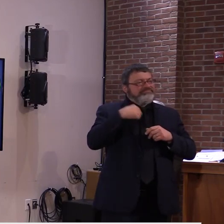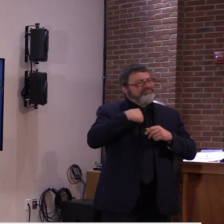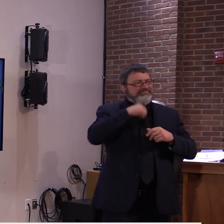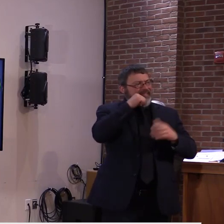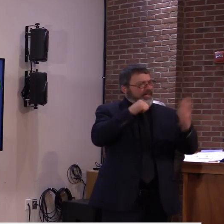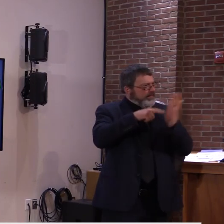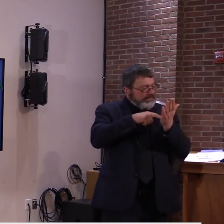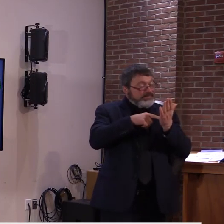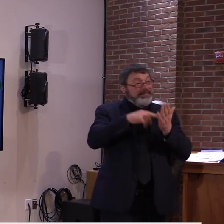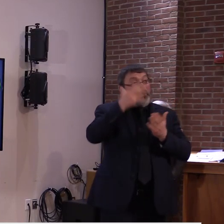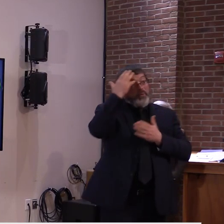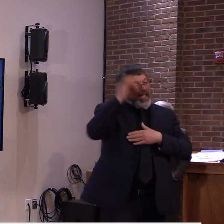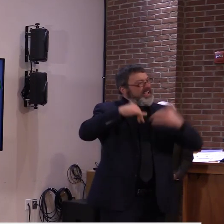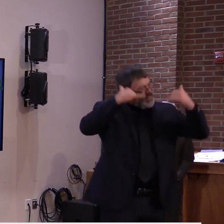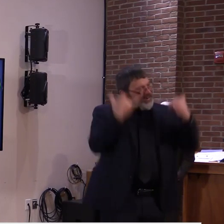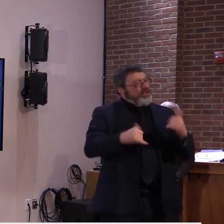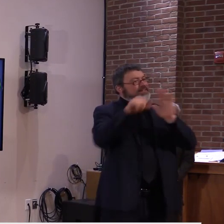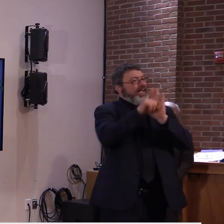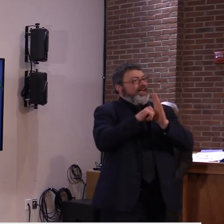or more positions.